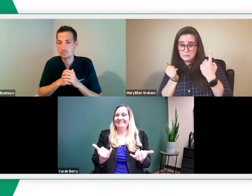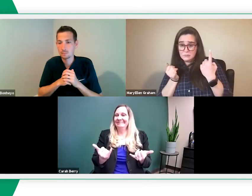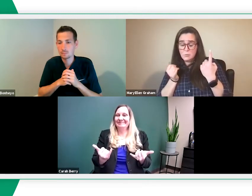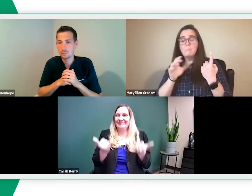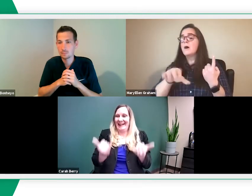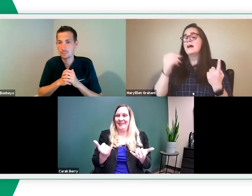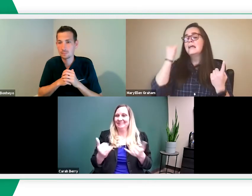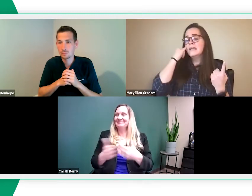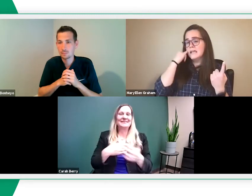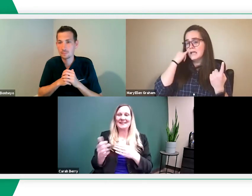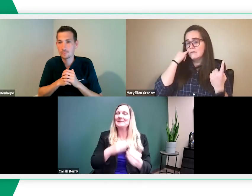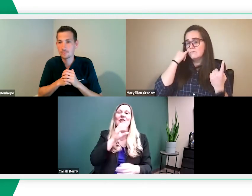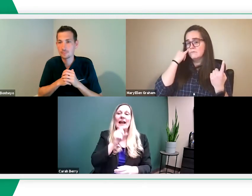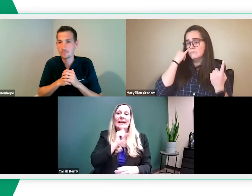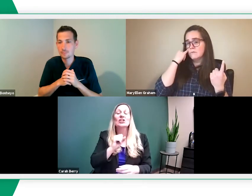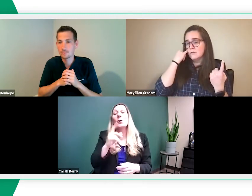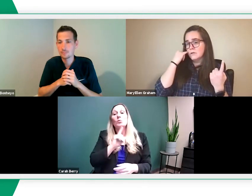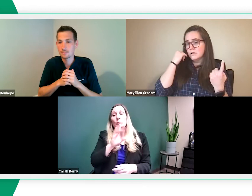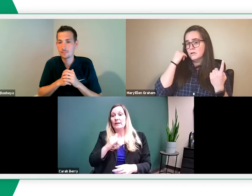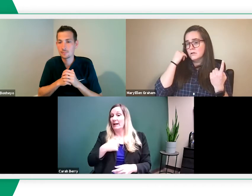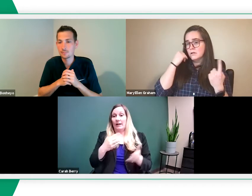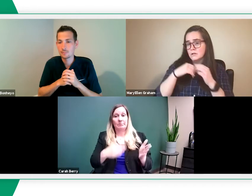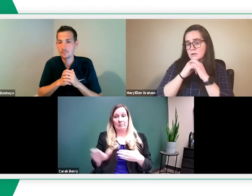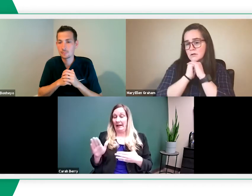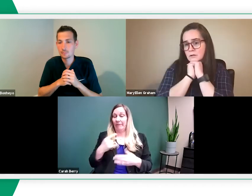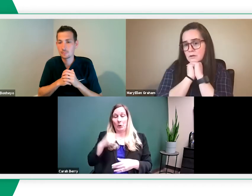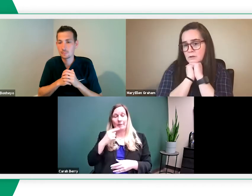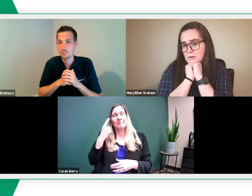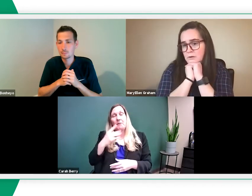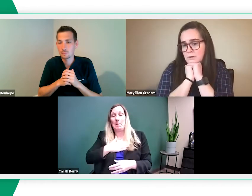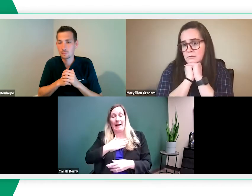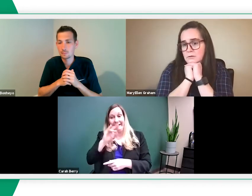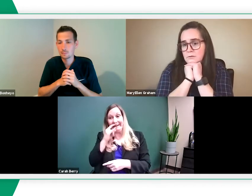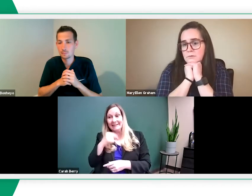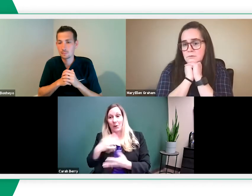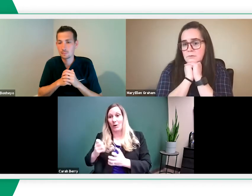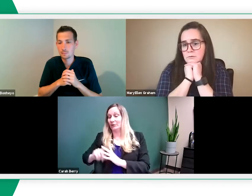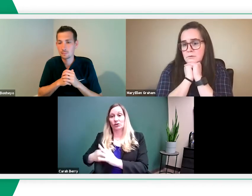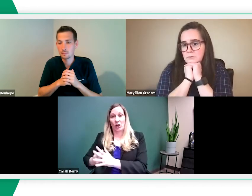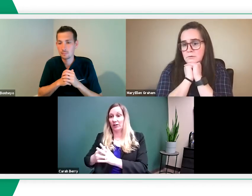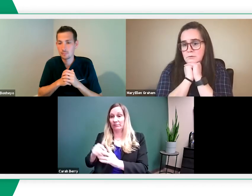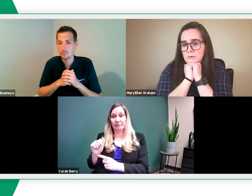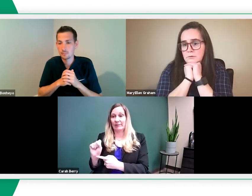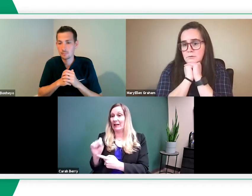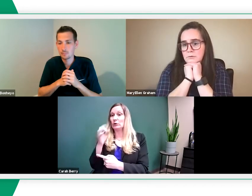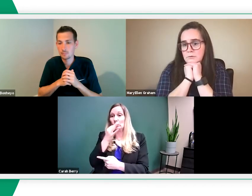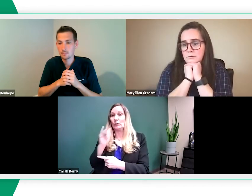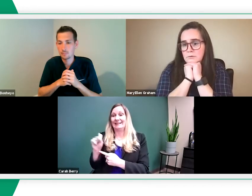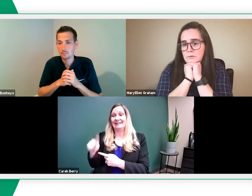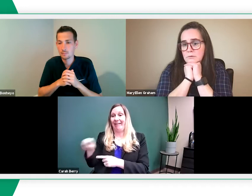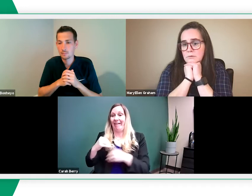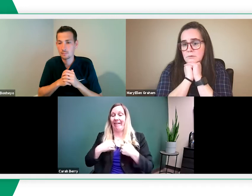do earlier? You could start today. It doesn't matter what your age is. I mean, really, for my